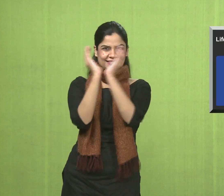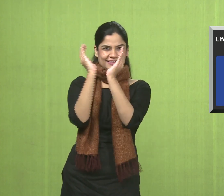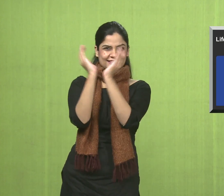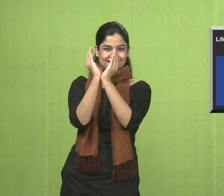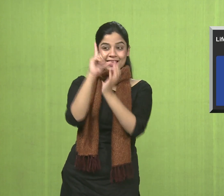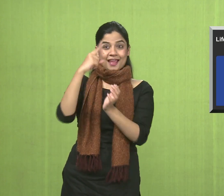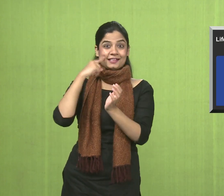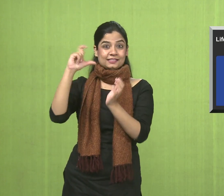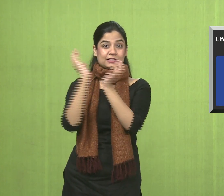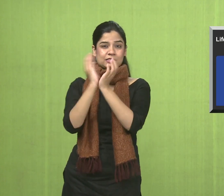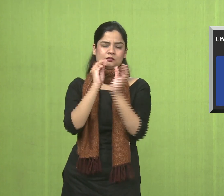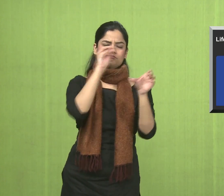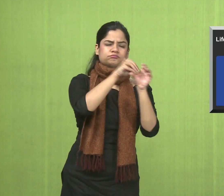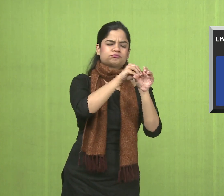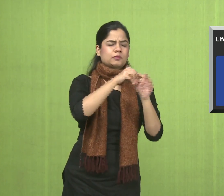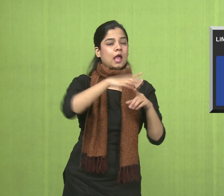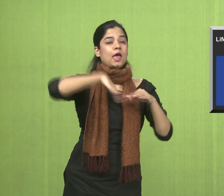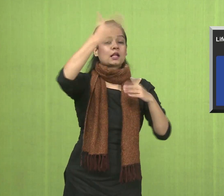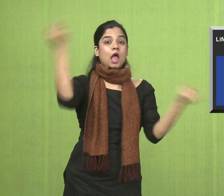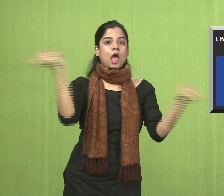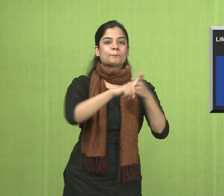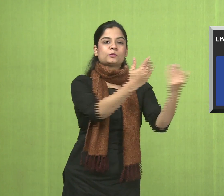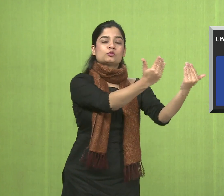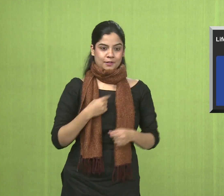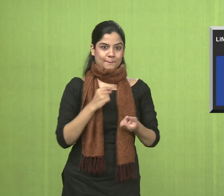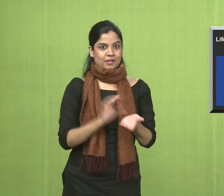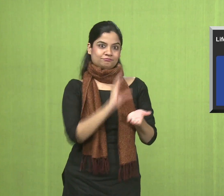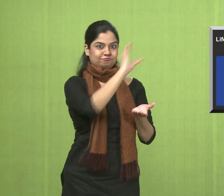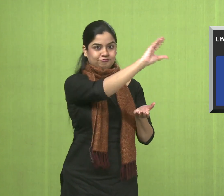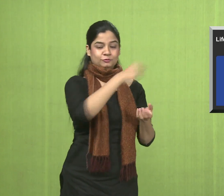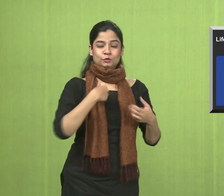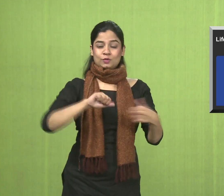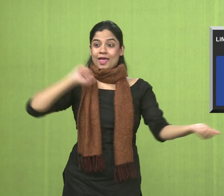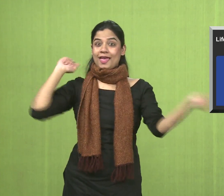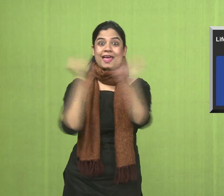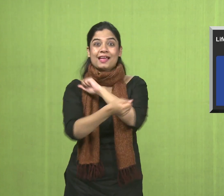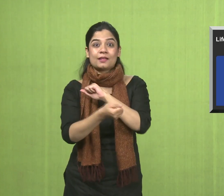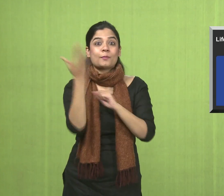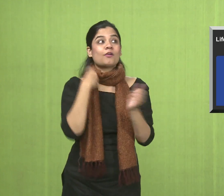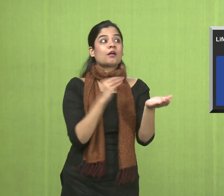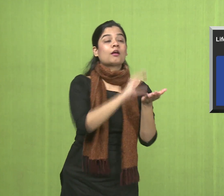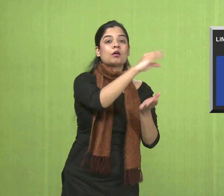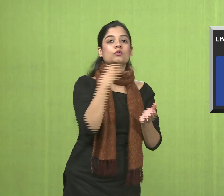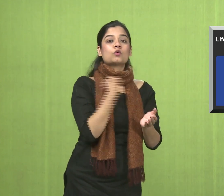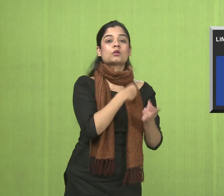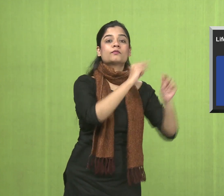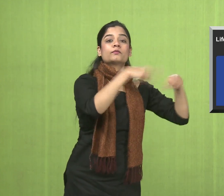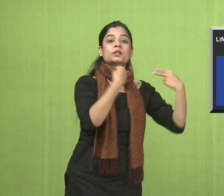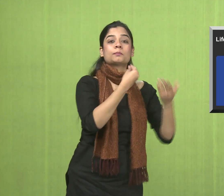Life Insurance Company, LIC. It's very important that we all need insurance money. Why? Because if any accident or